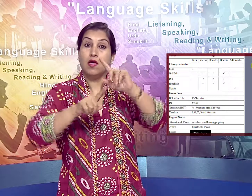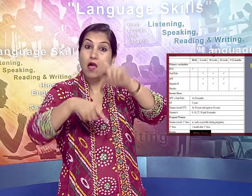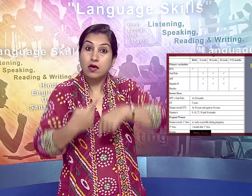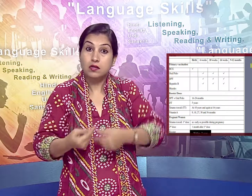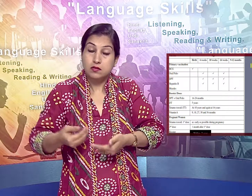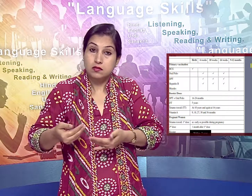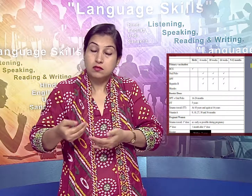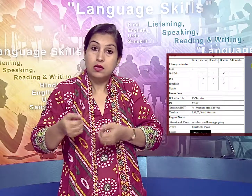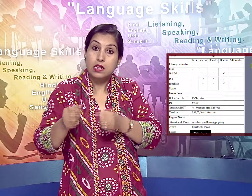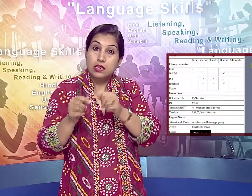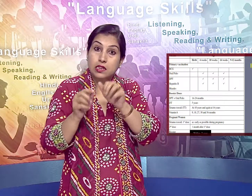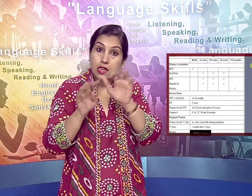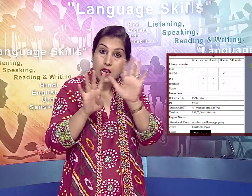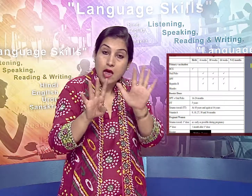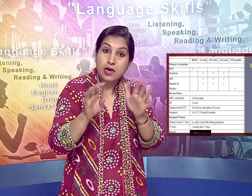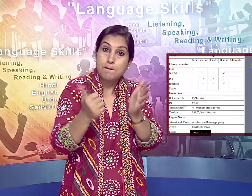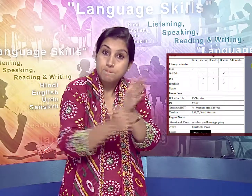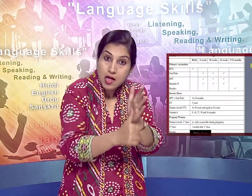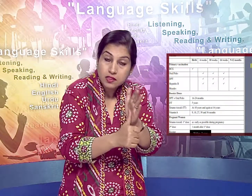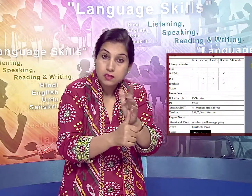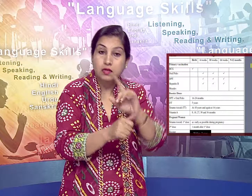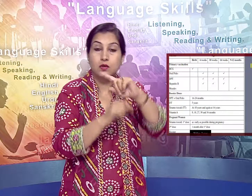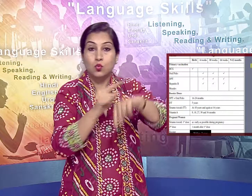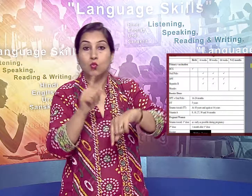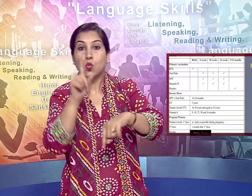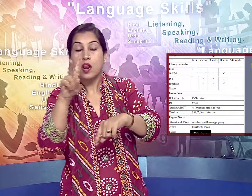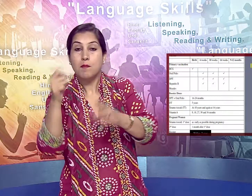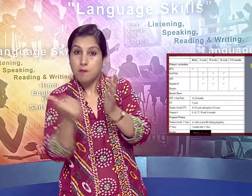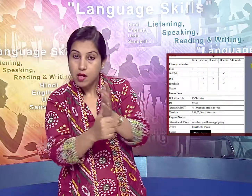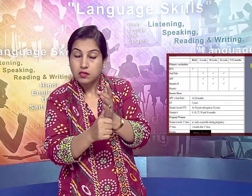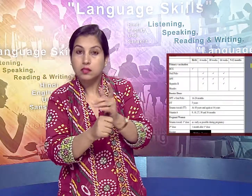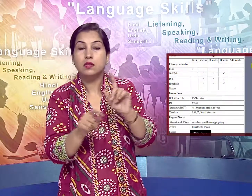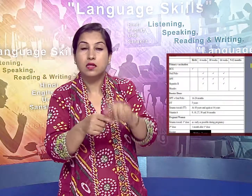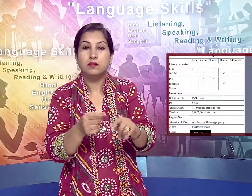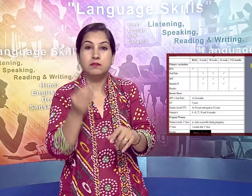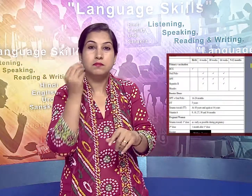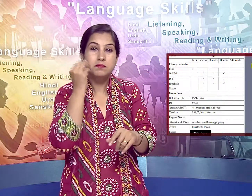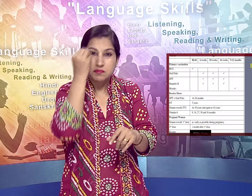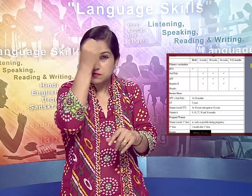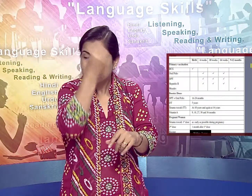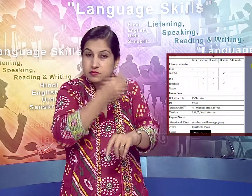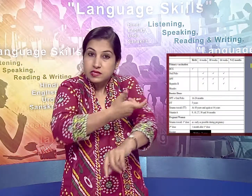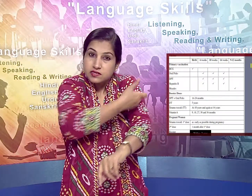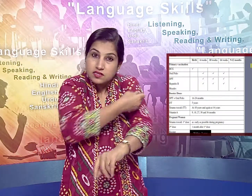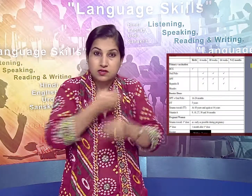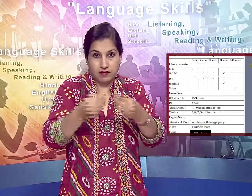9 months to 12 months old, then measles injection is given.